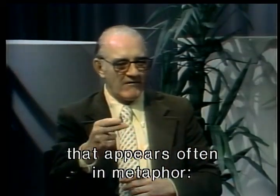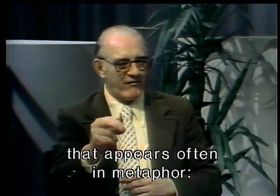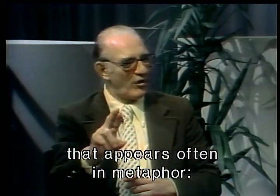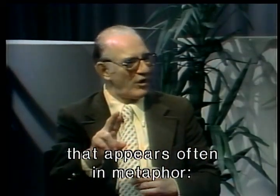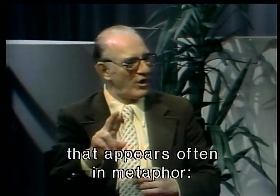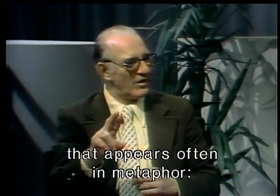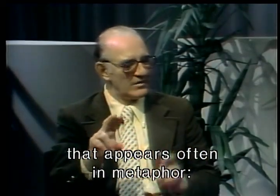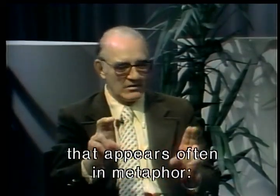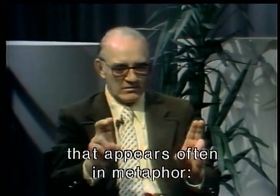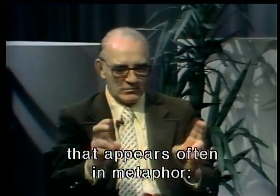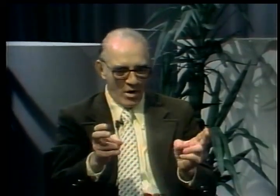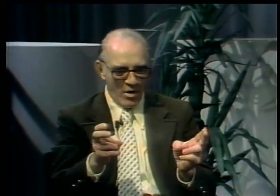metaphor. Quote,